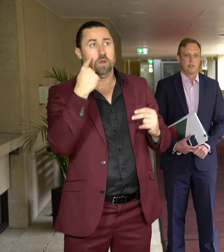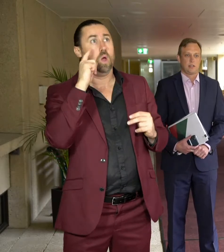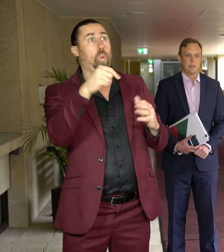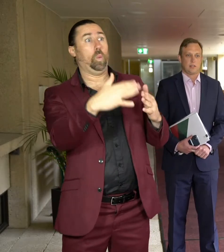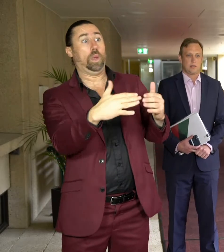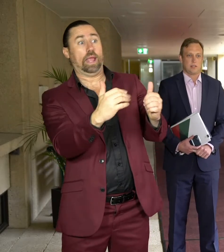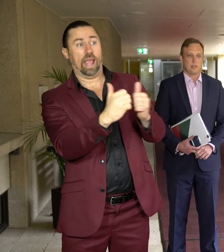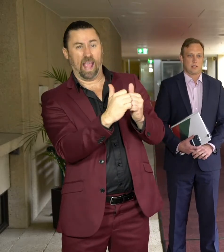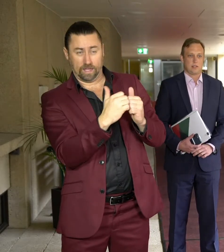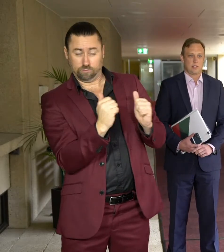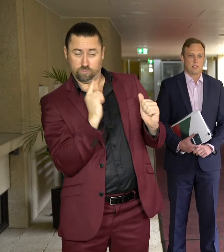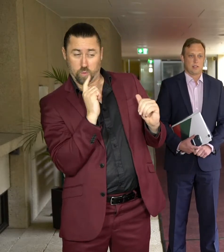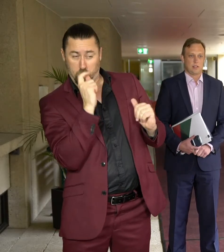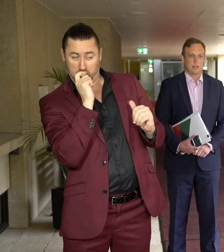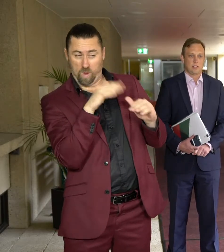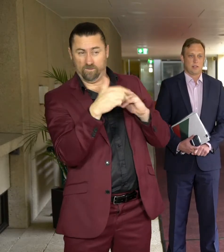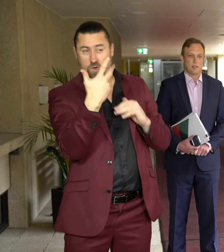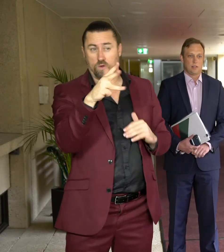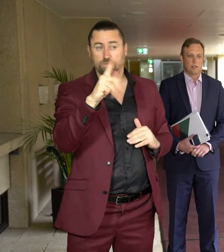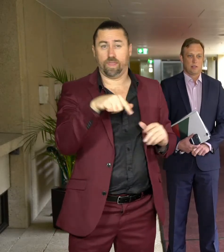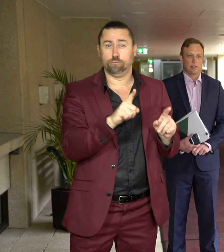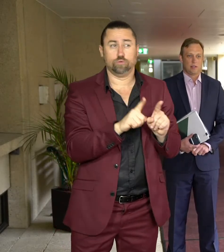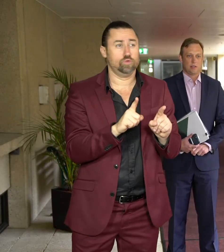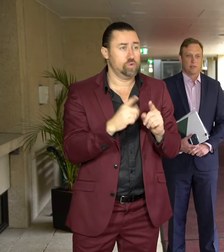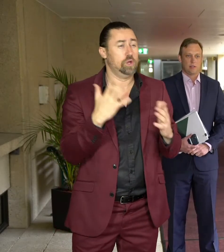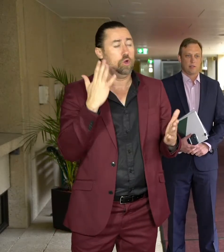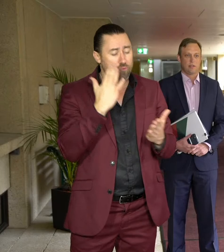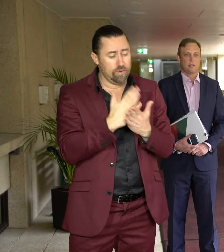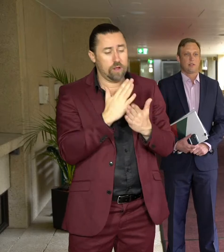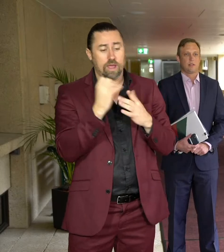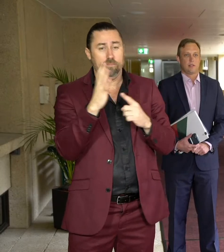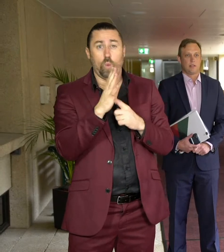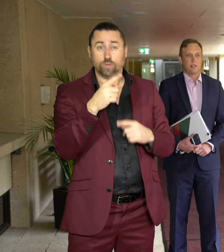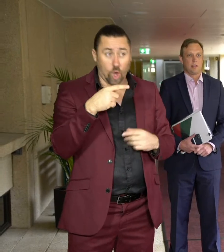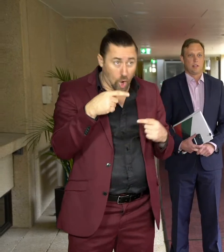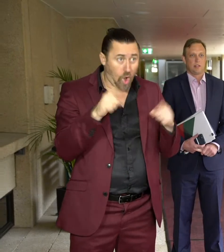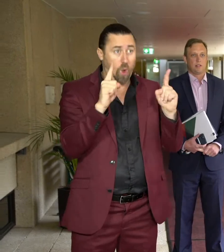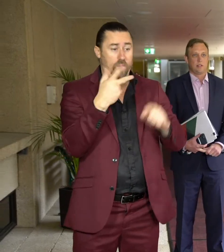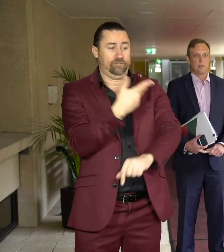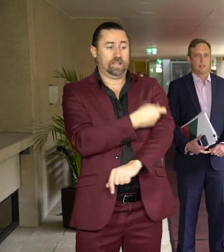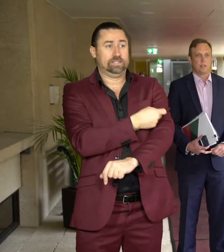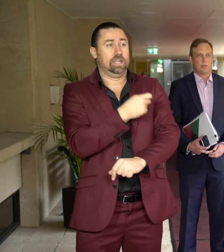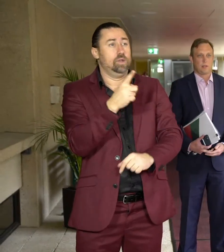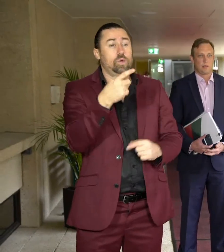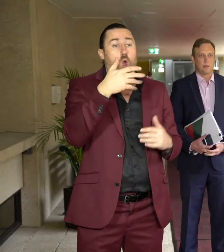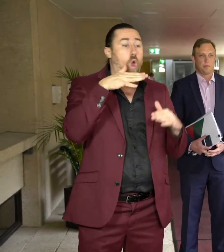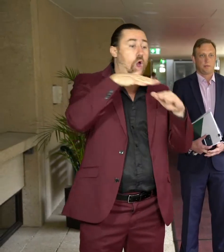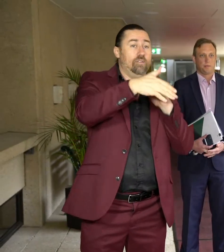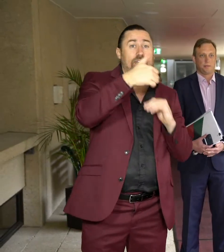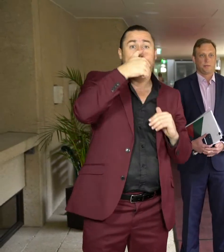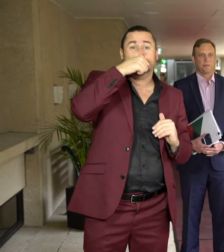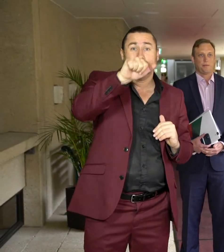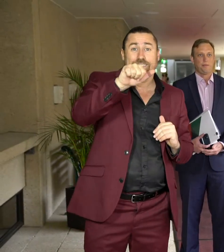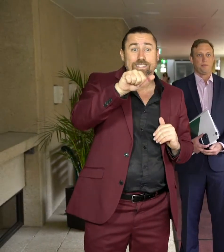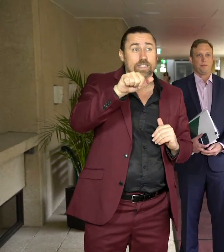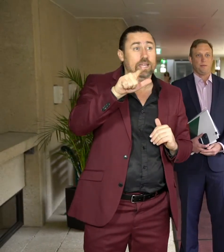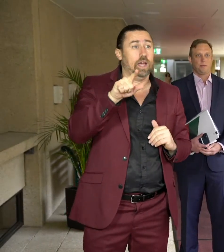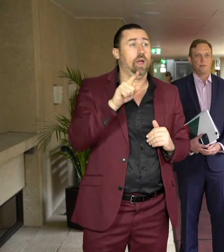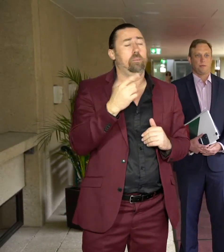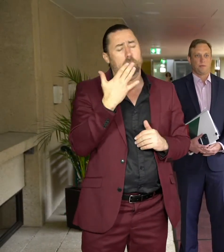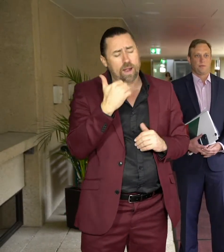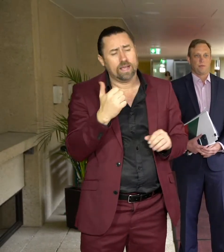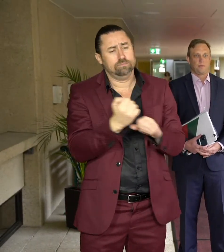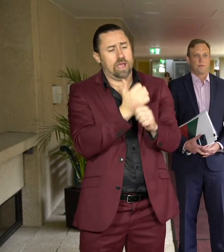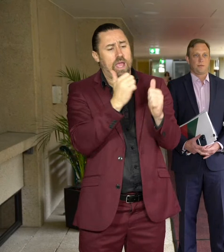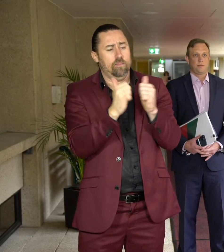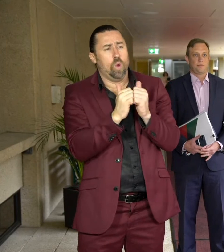weekend. So it is more important than ever that you get vaccinated. If you are 60 or over, please book in with